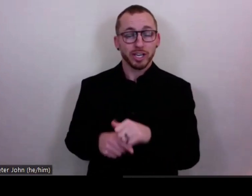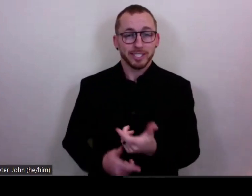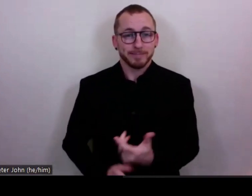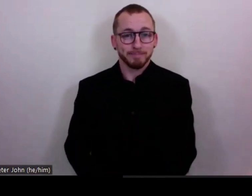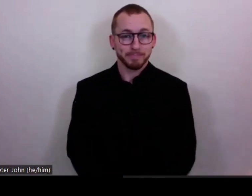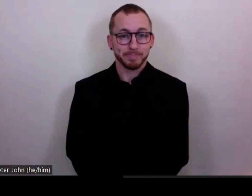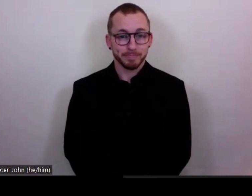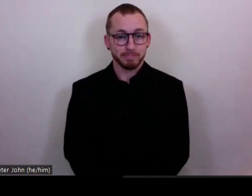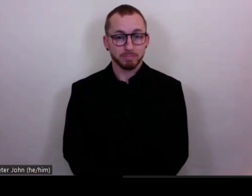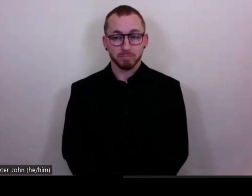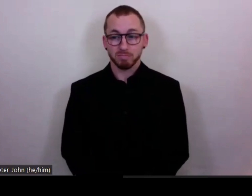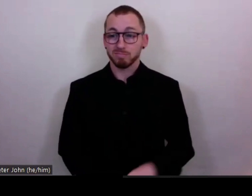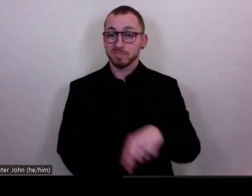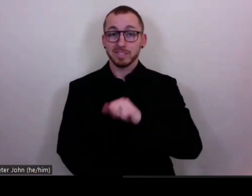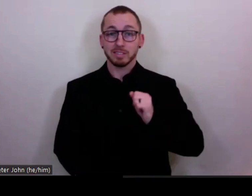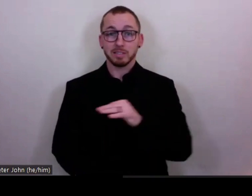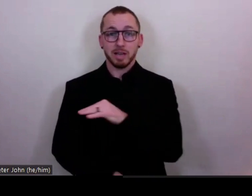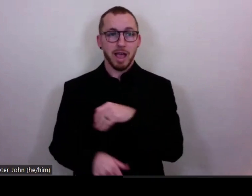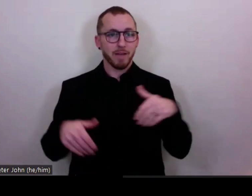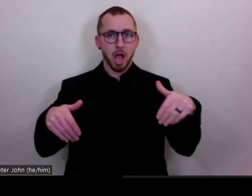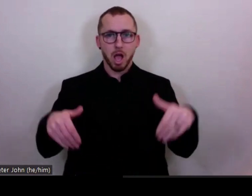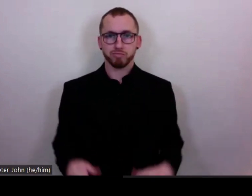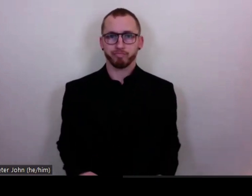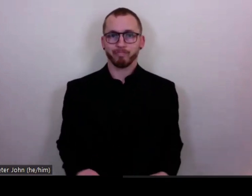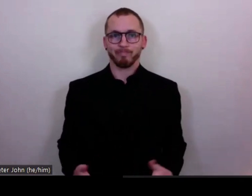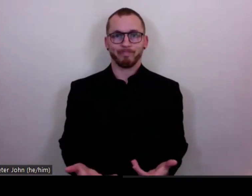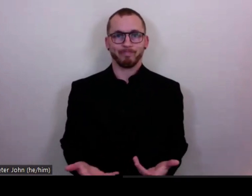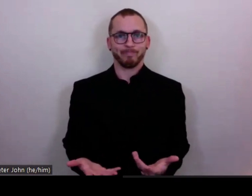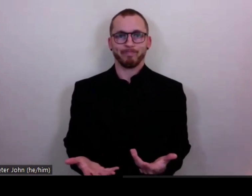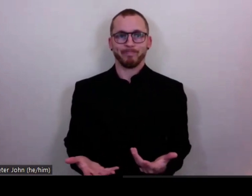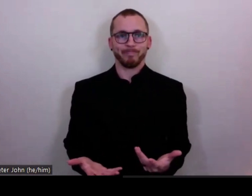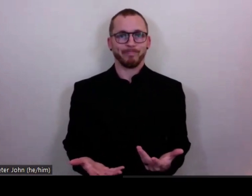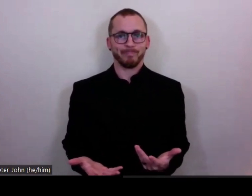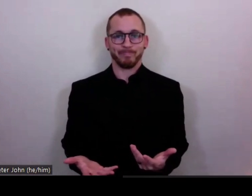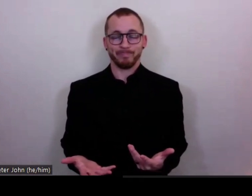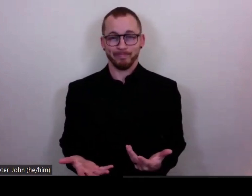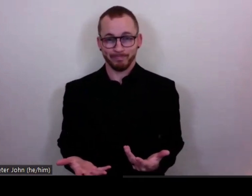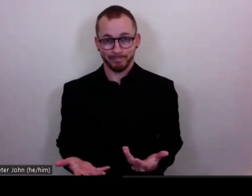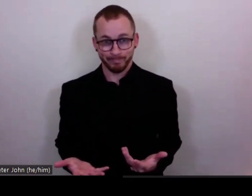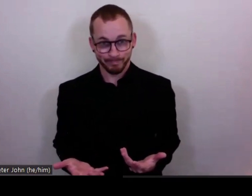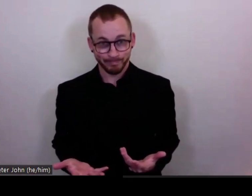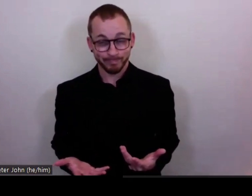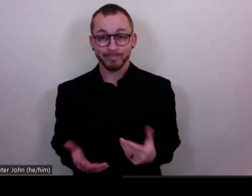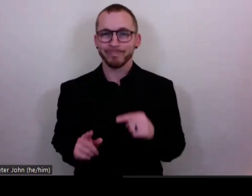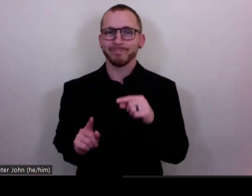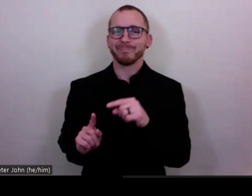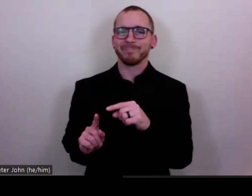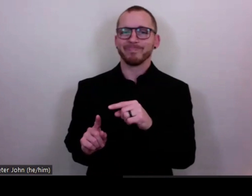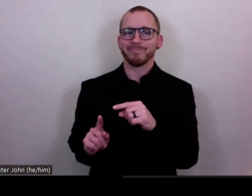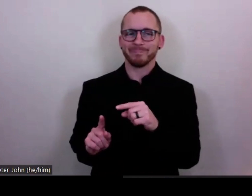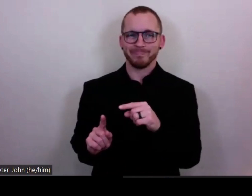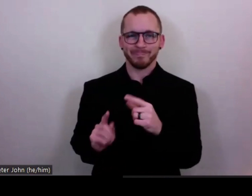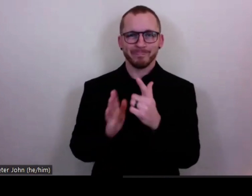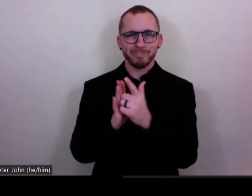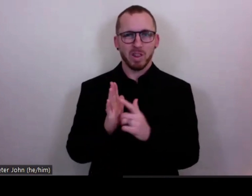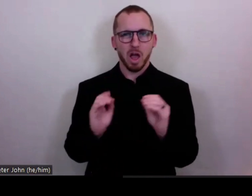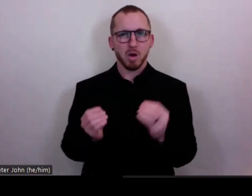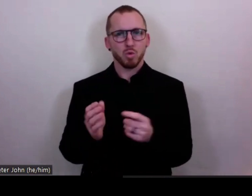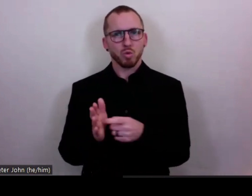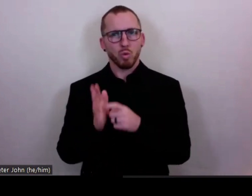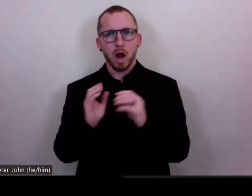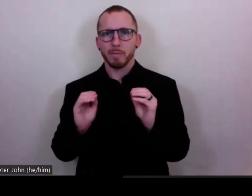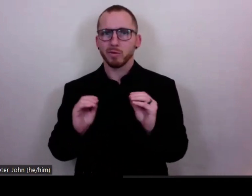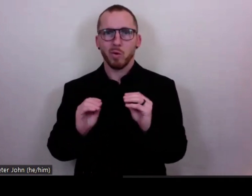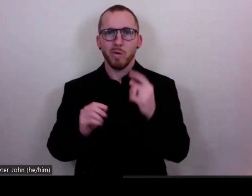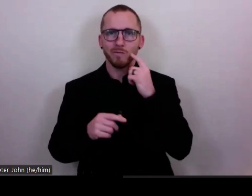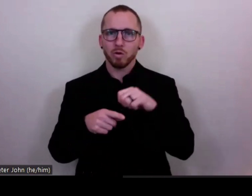They shut down. They completely shut down. I have two residents in two different